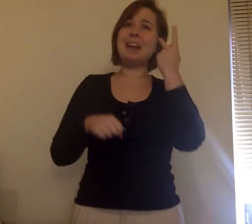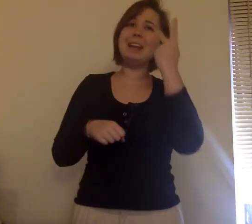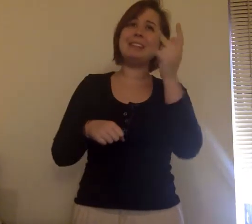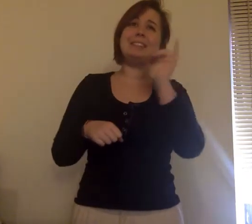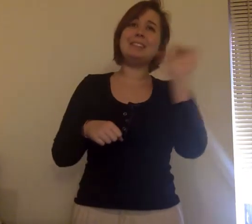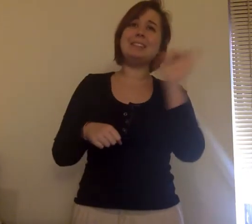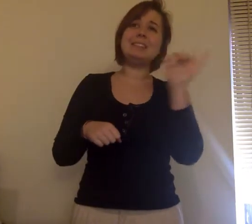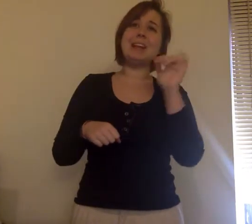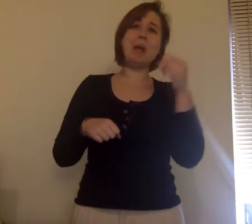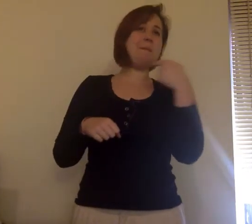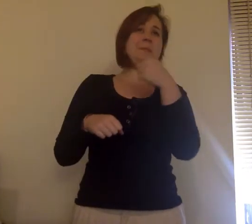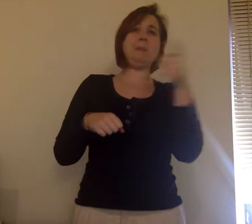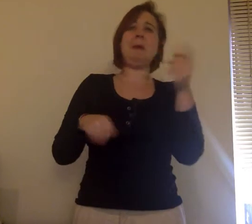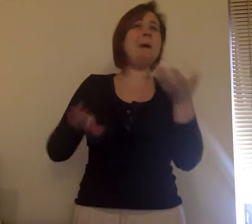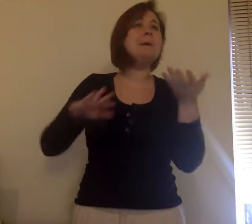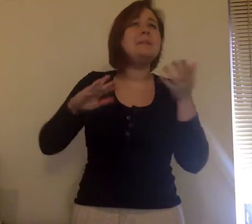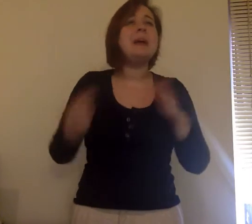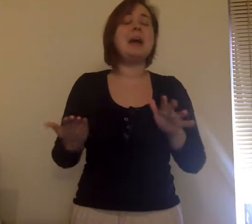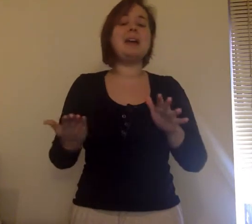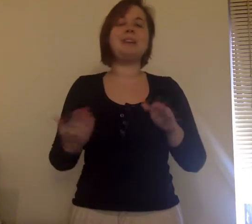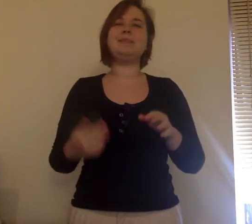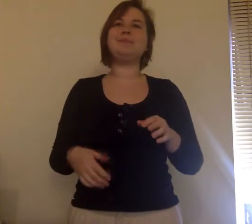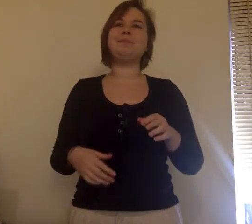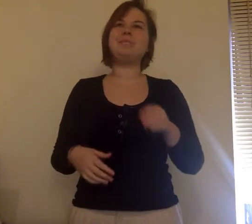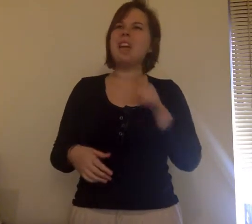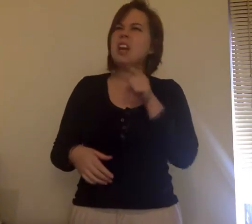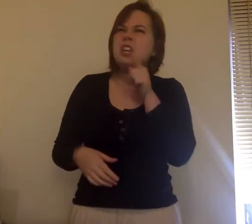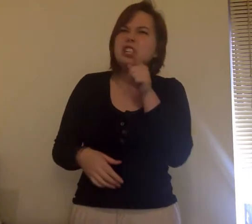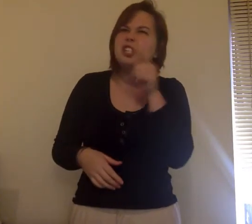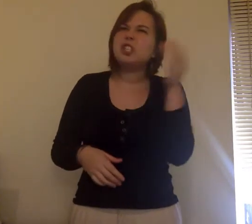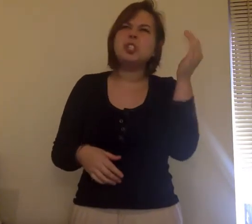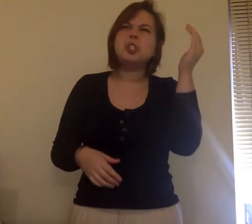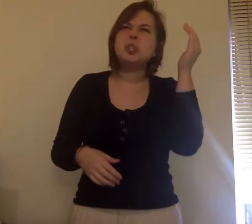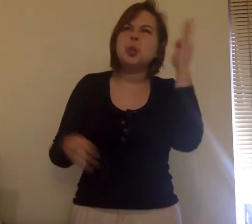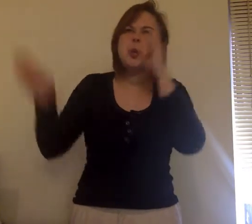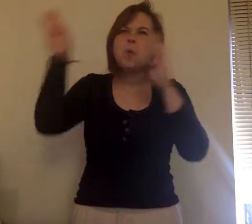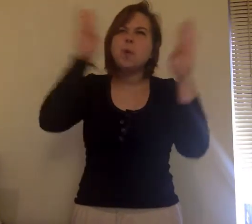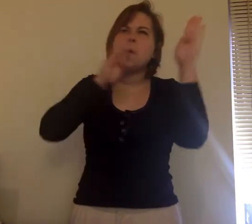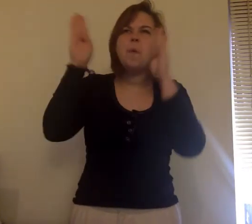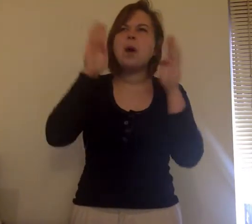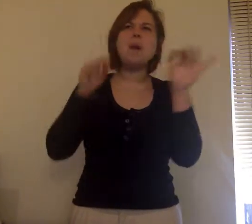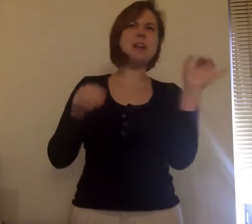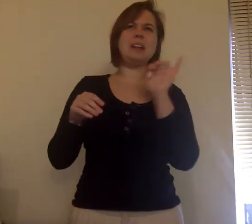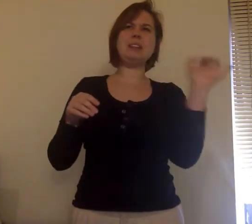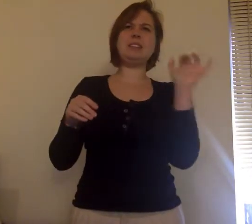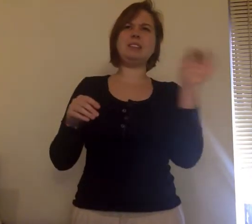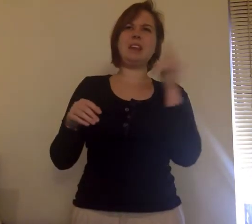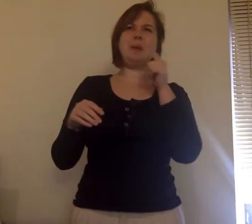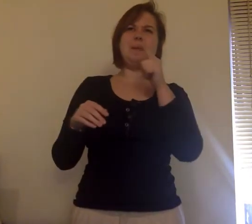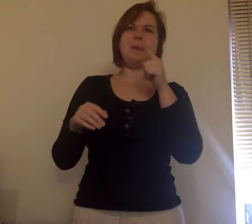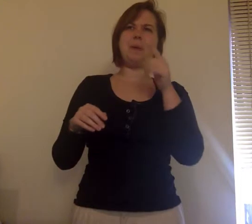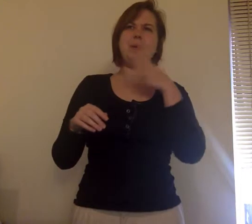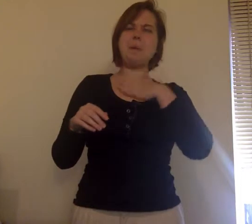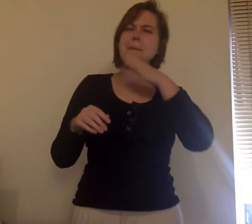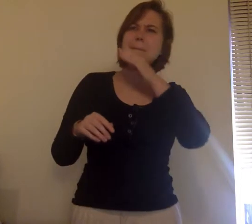Did you have to worry of these things when you were my age? All this is happening before our eyes, and yet we act